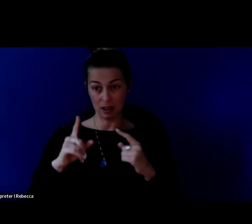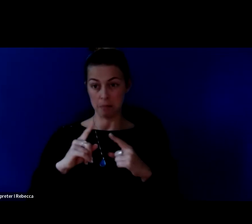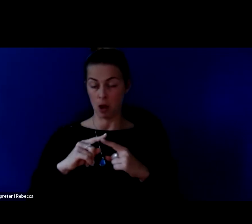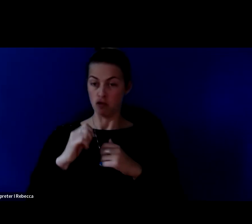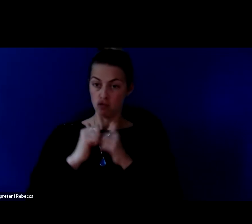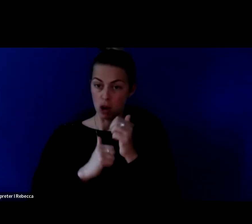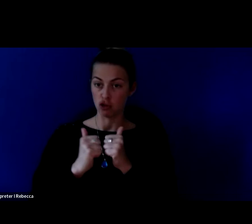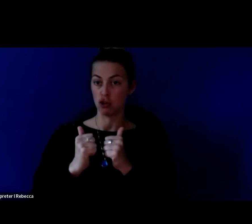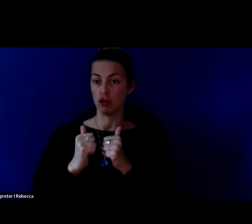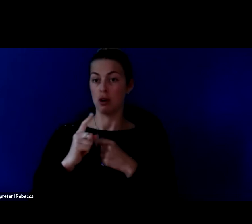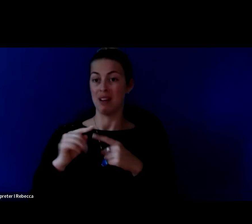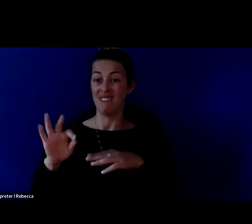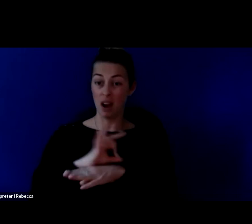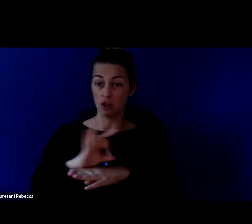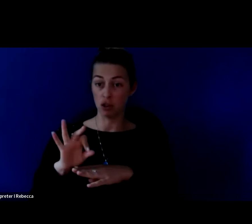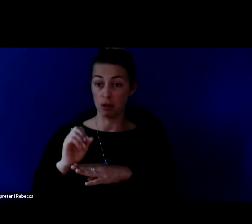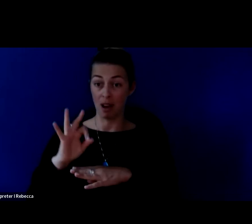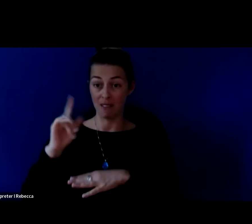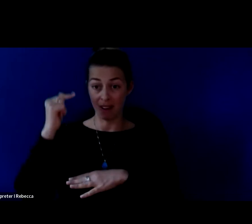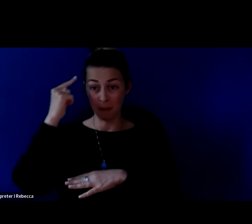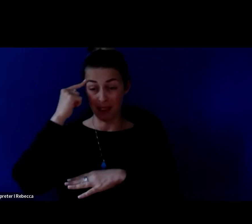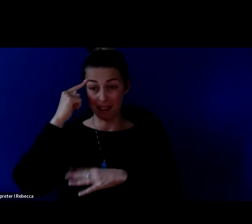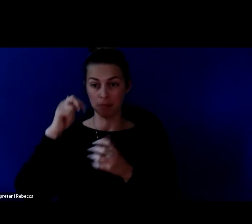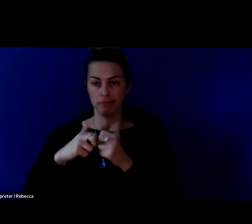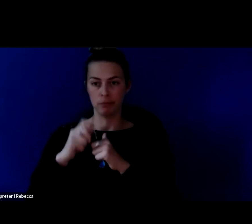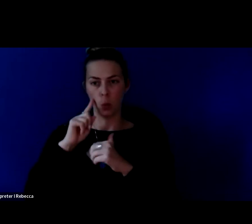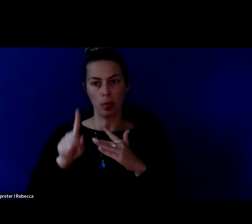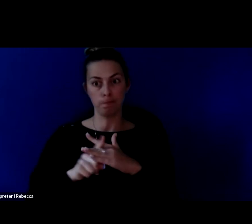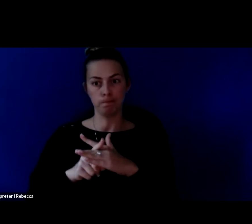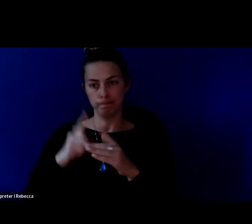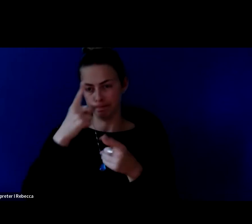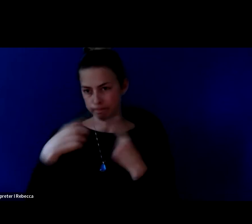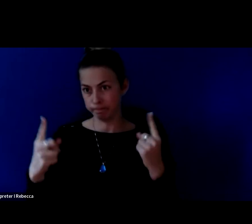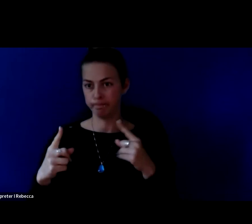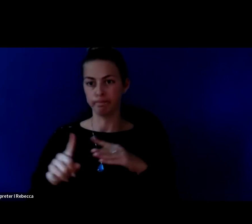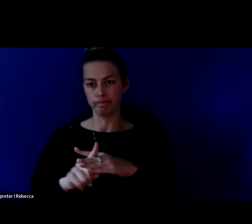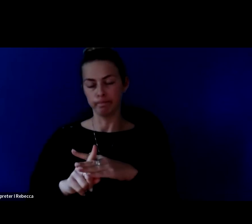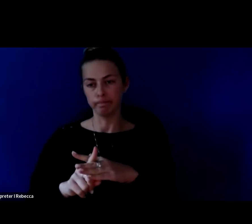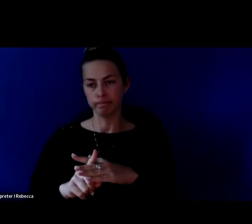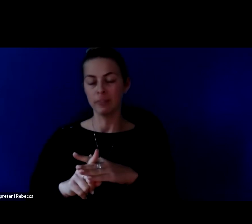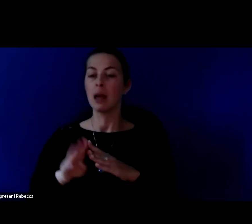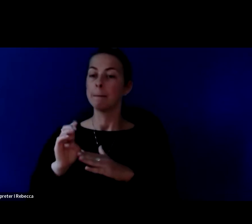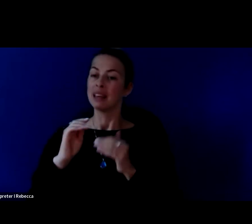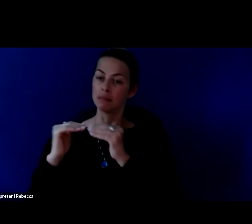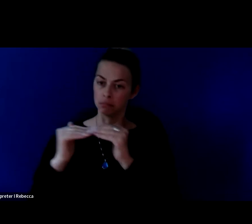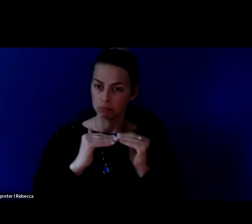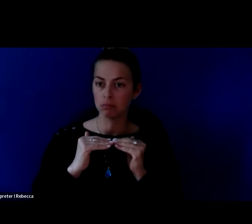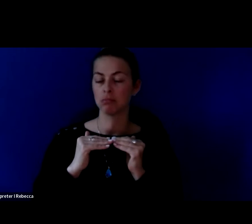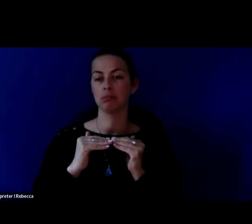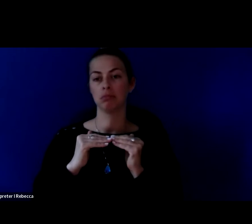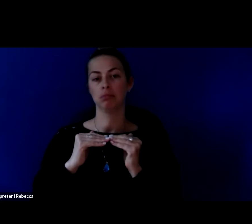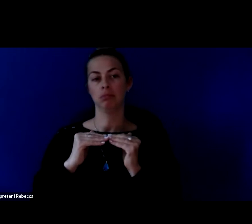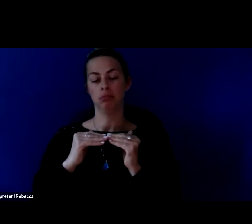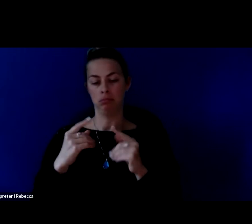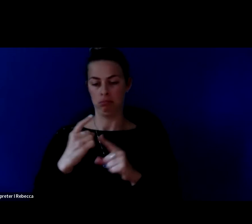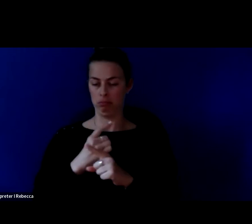government, inevitably issues will arise, and being able to be fair-minded and even-handed in the treatment of those issues. Because I think,